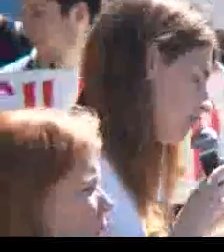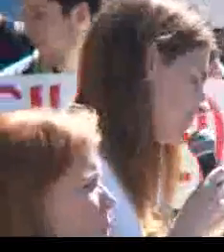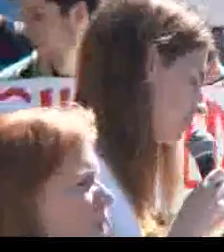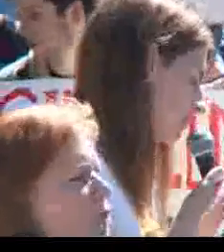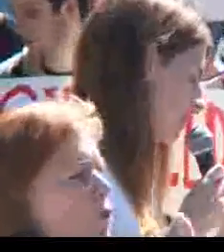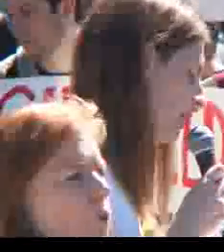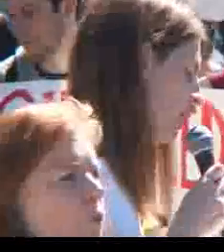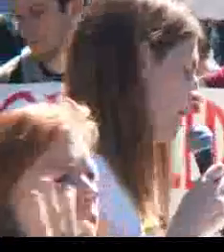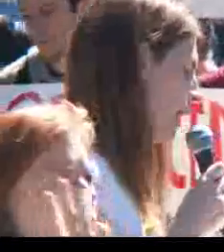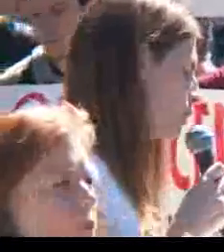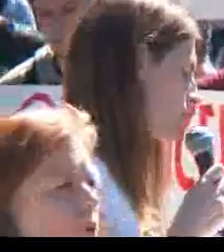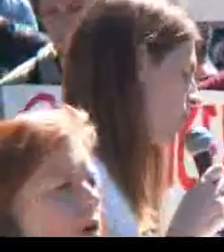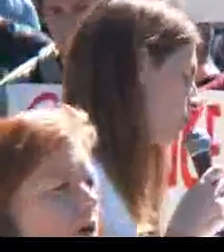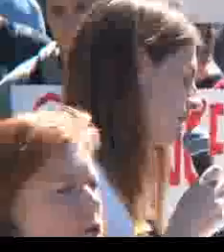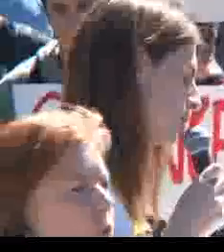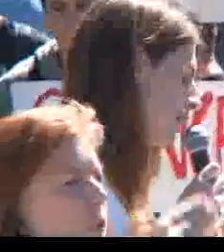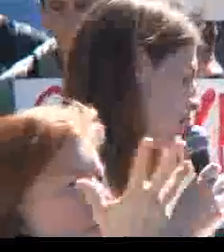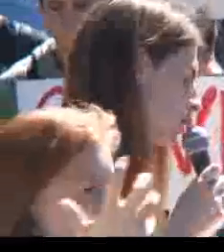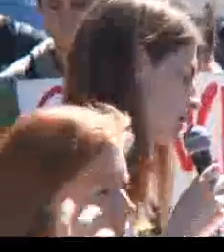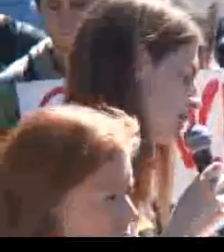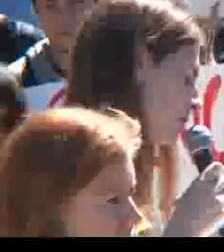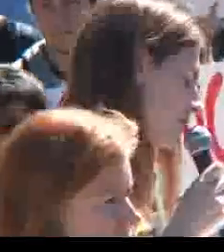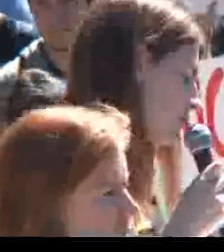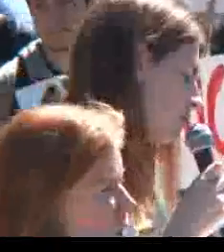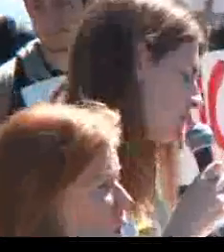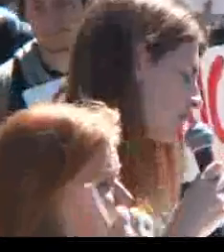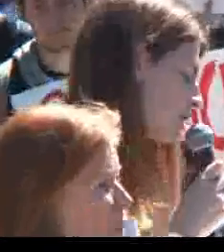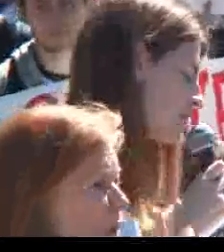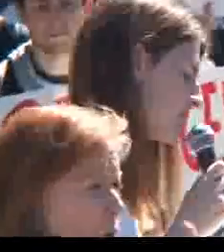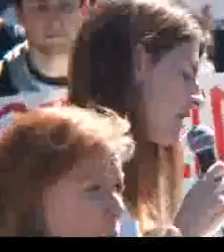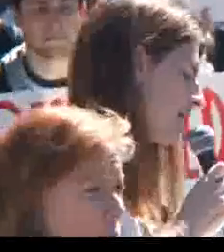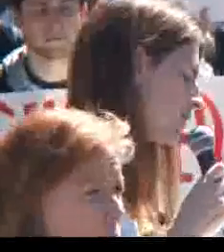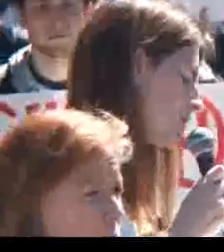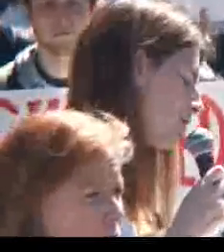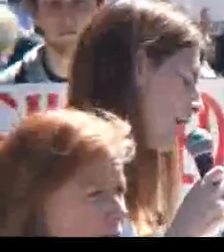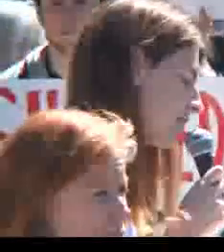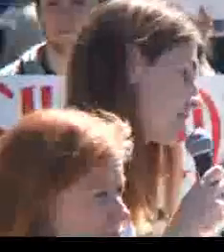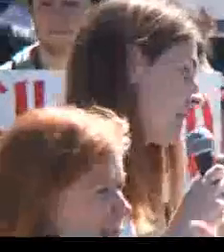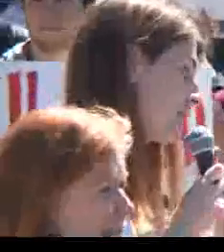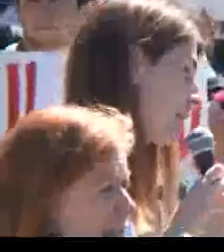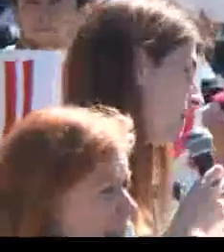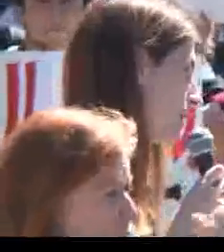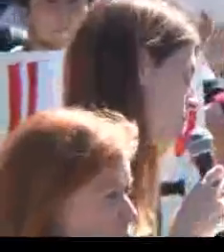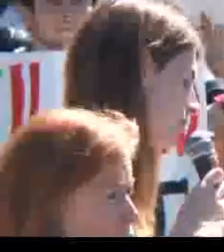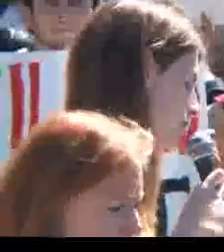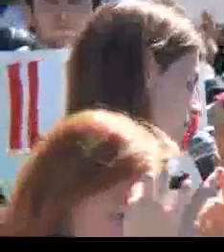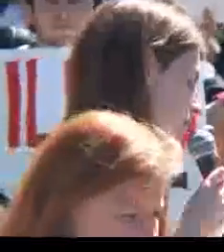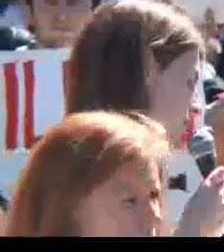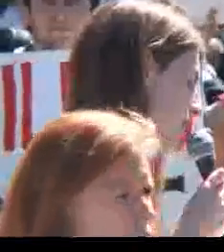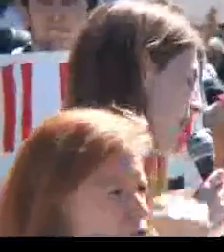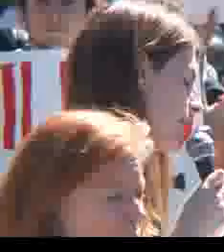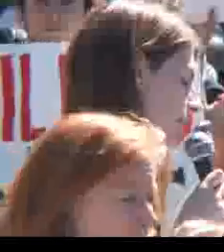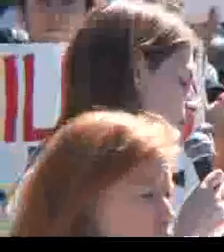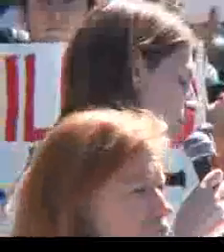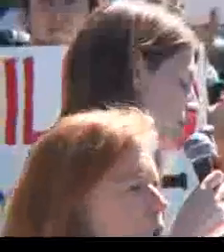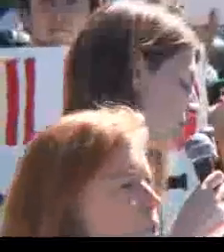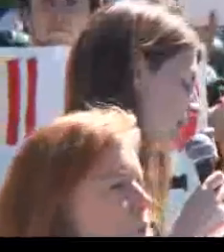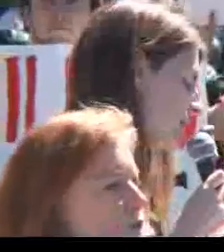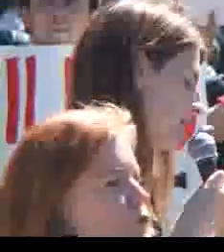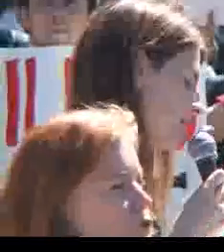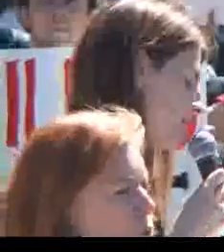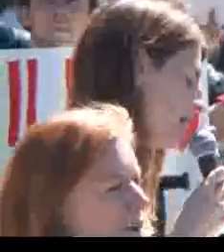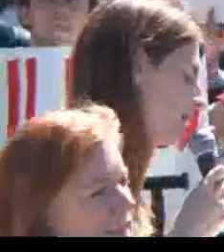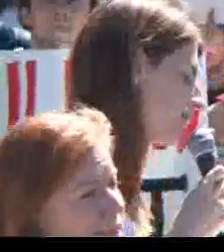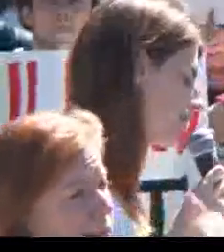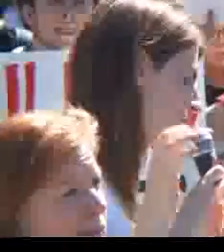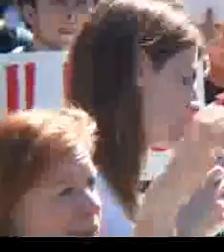college. It was only when Oakland municipal workers decided to strike in solidarity with the students that the